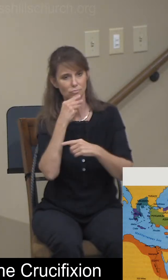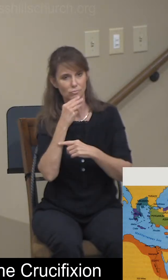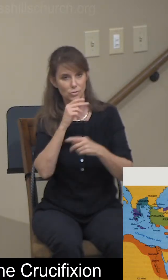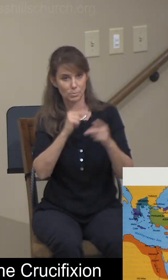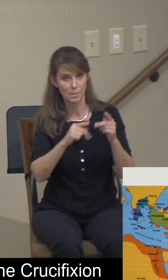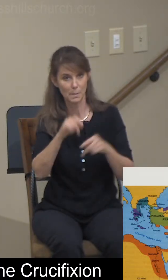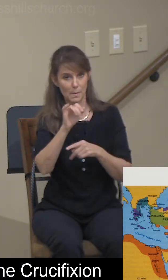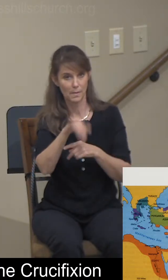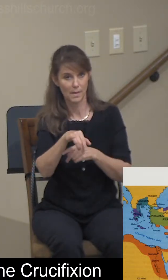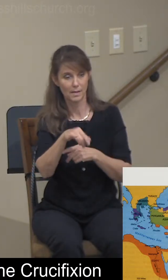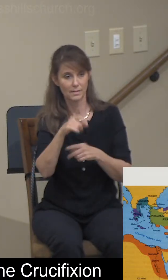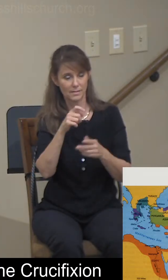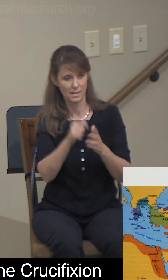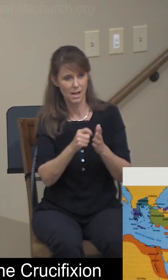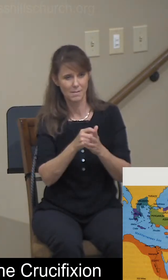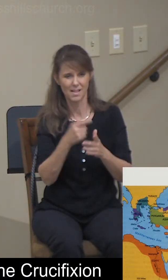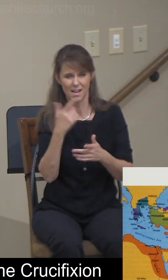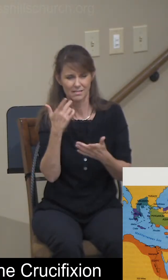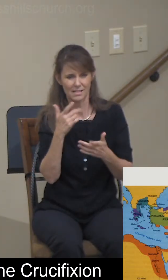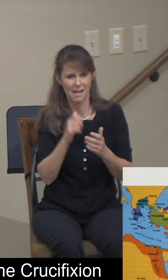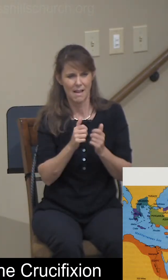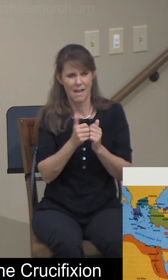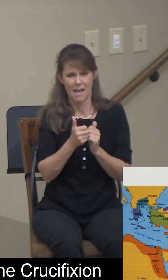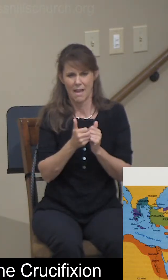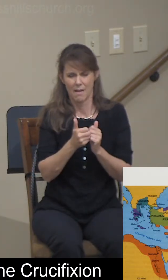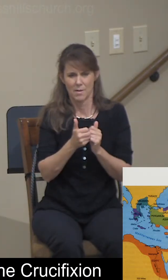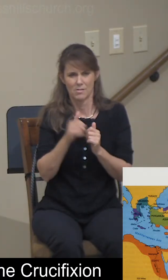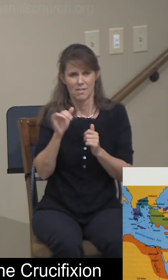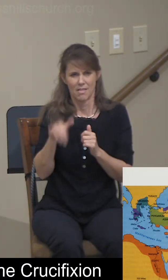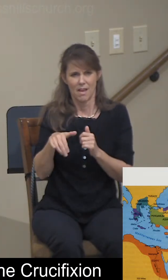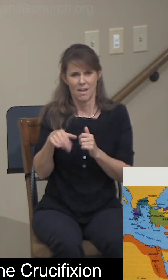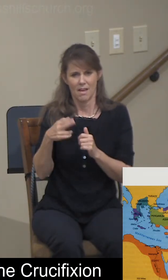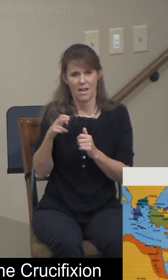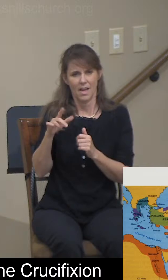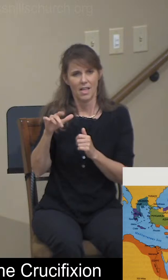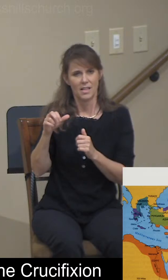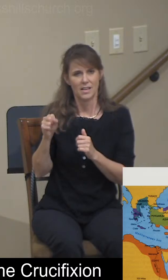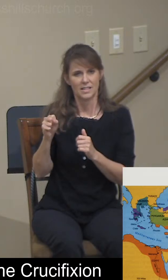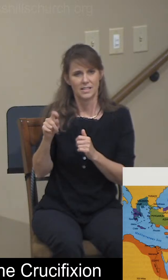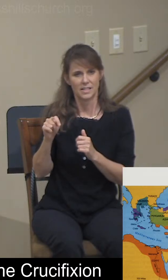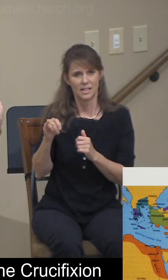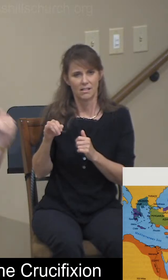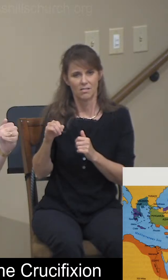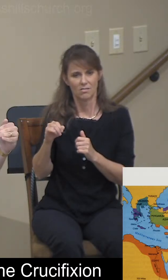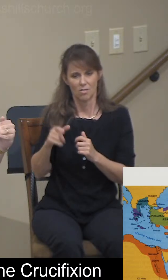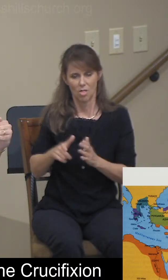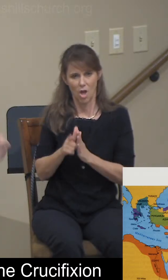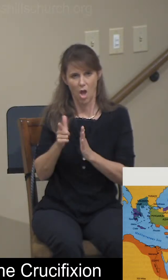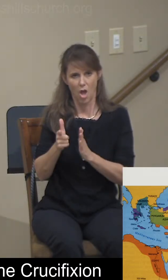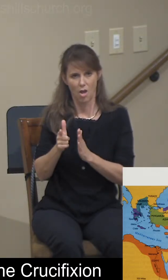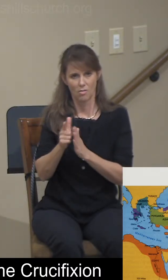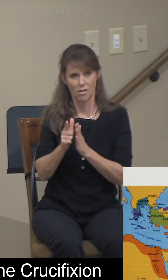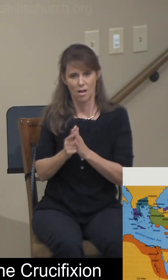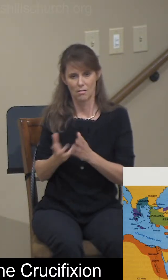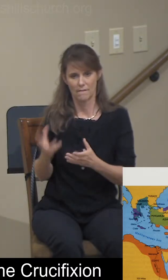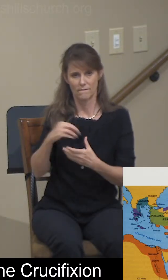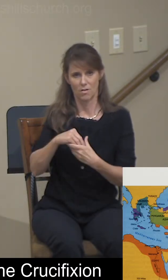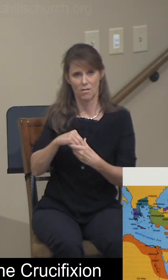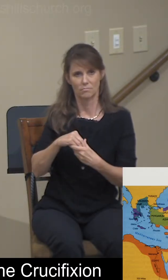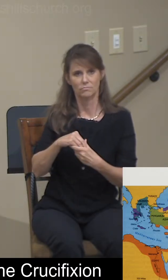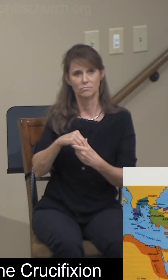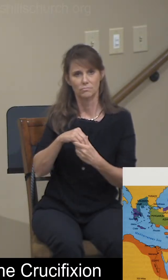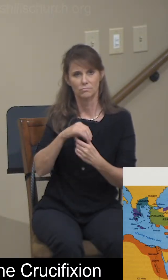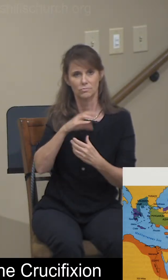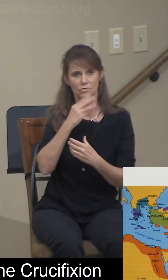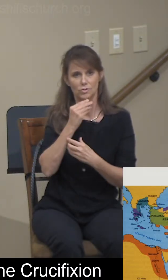much Hellenistic law should be interfering with Jewish law, and how much Jewish law should retain its complete and total independence